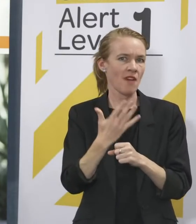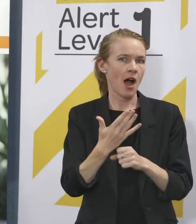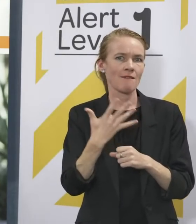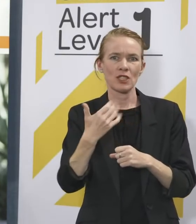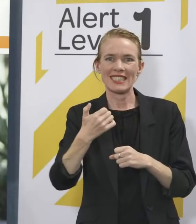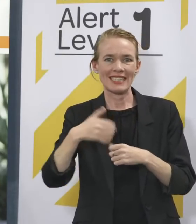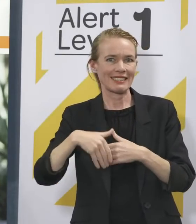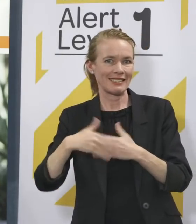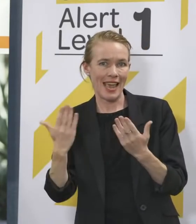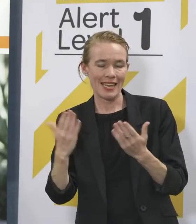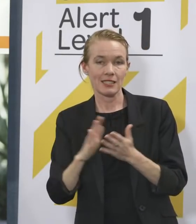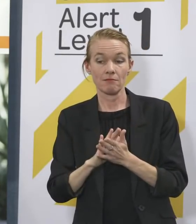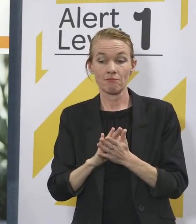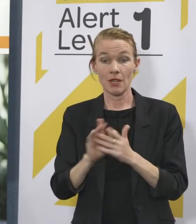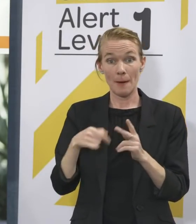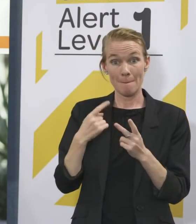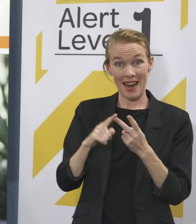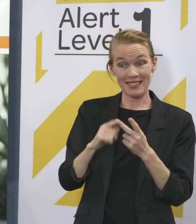and assurance about any